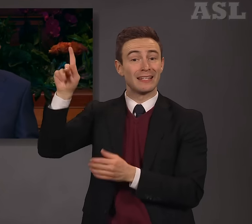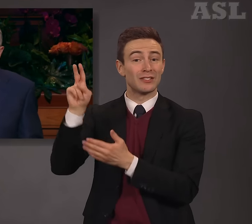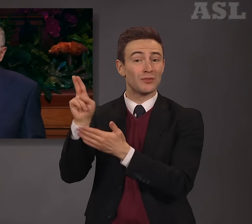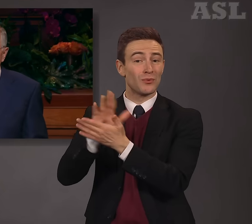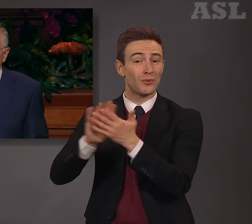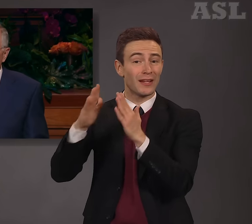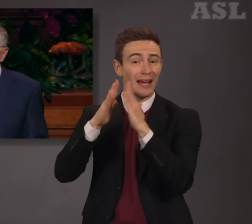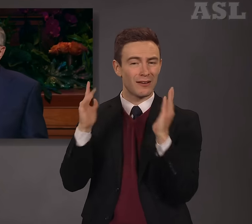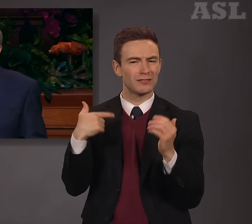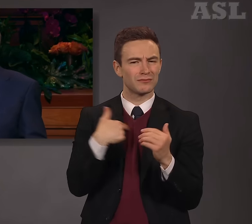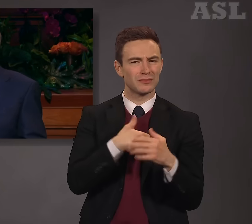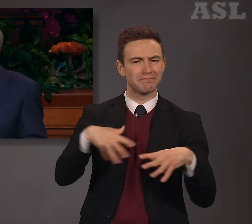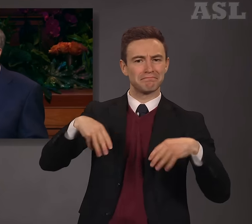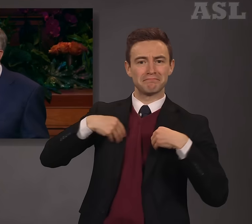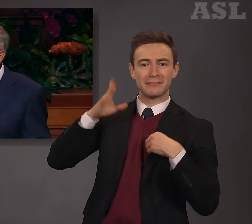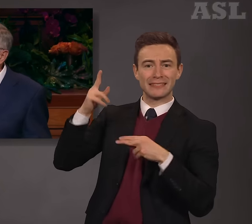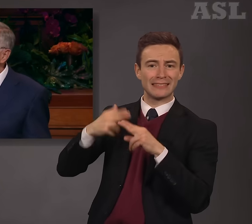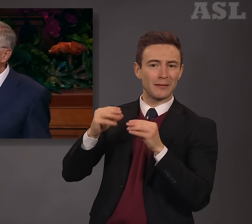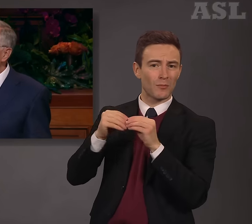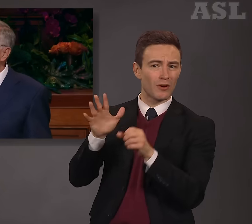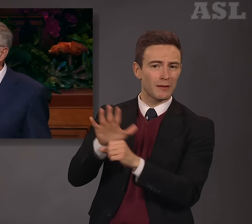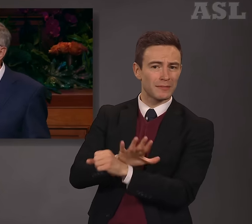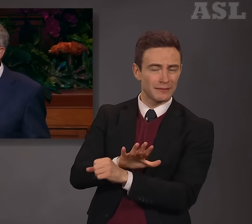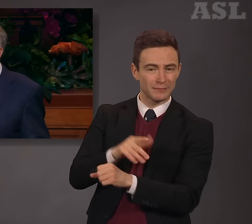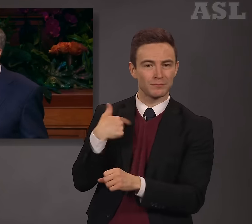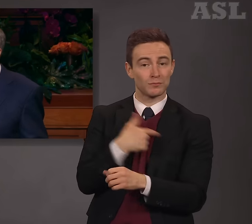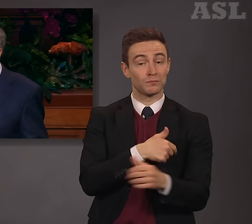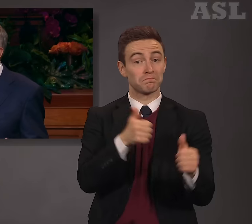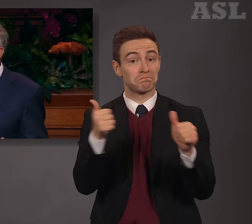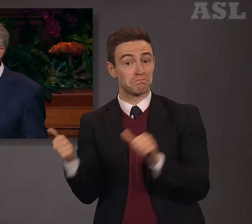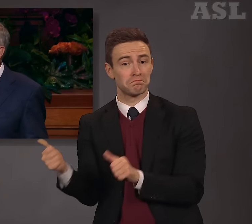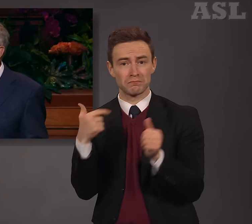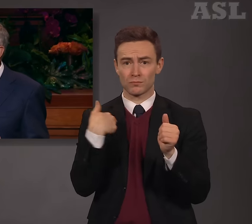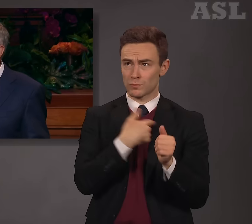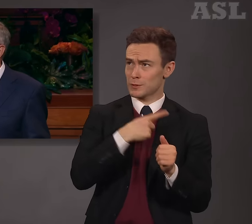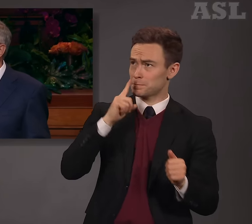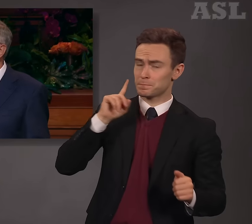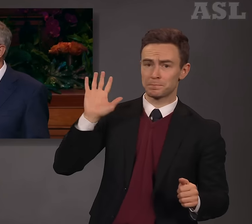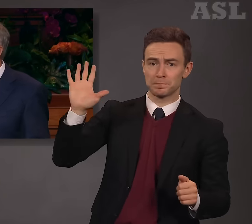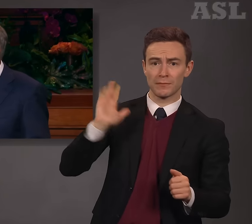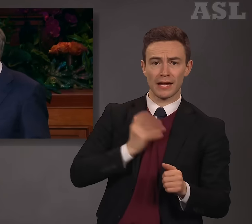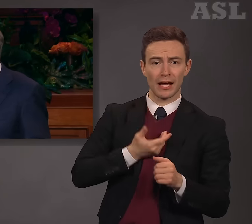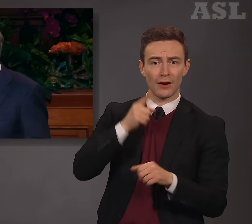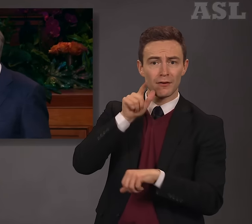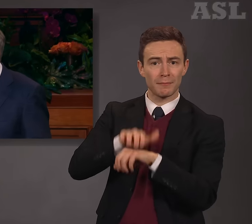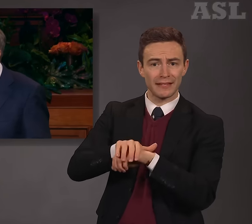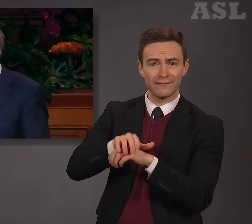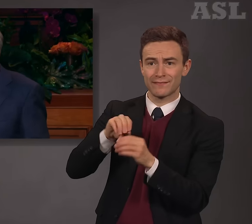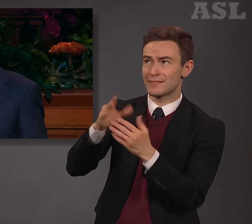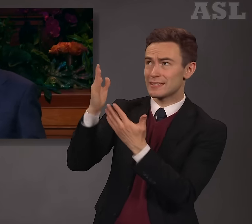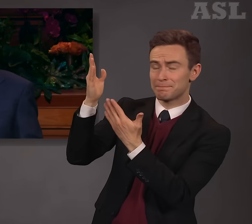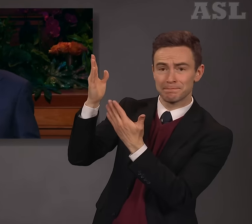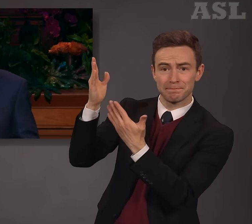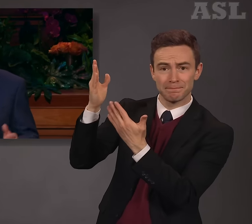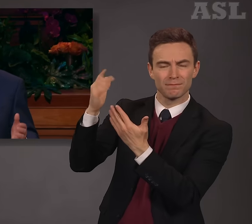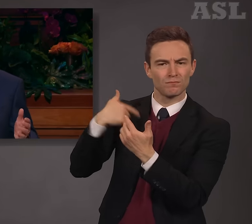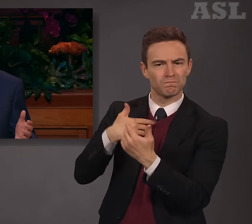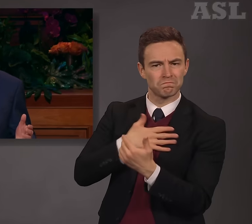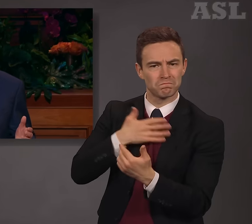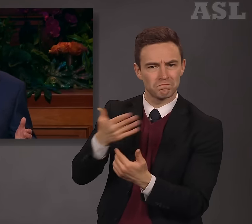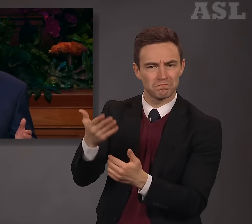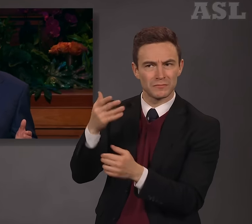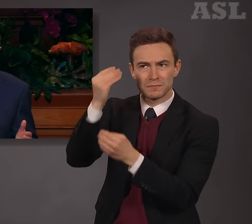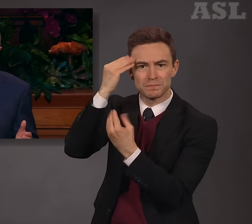us. When we are baptized, we profess our belief in Him and our willingness to keep His commandments. In